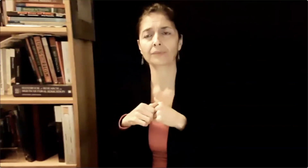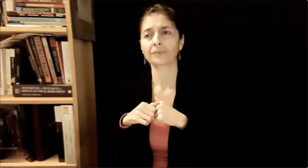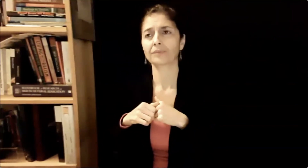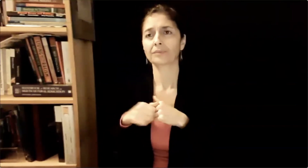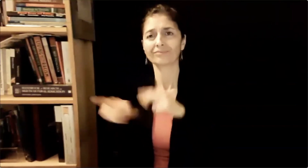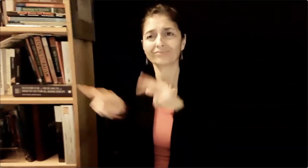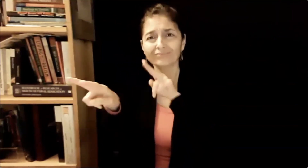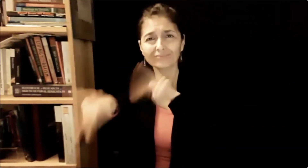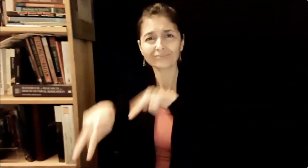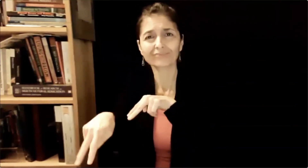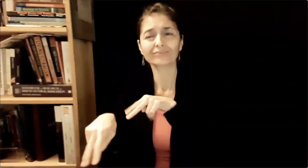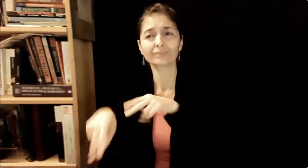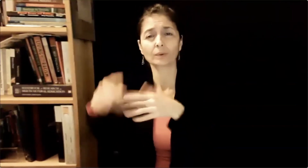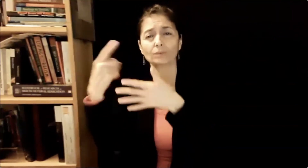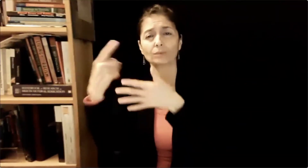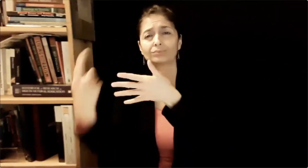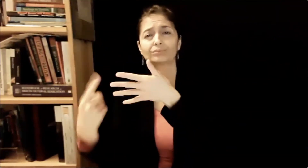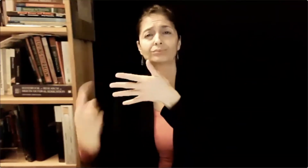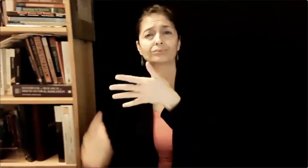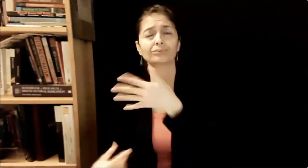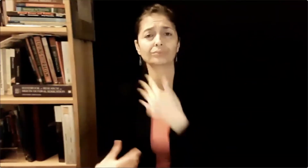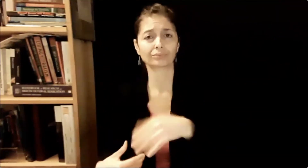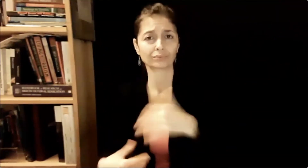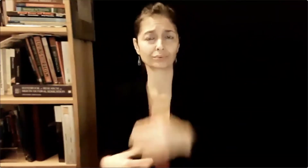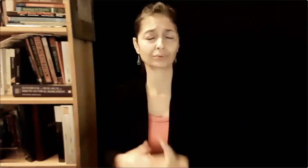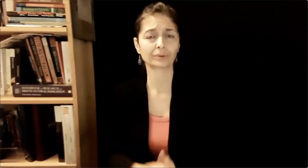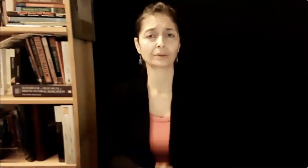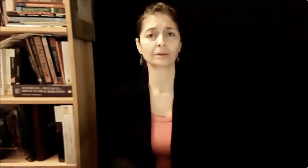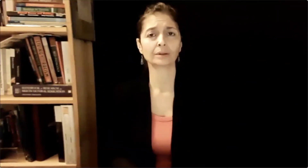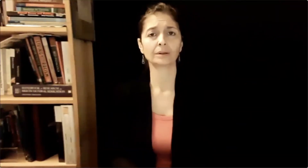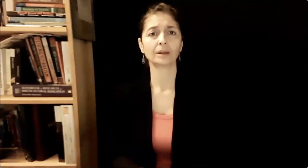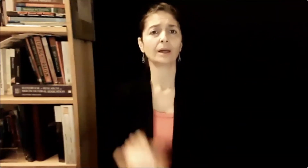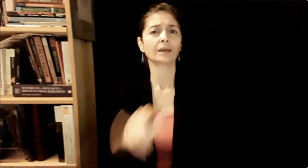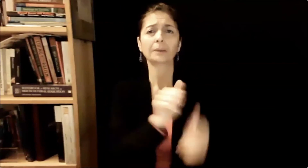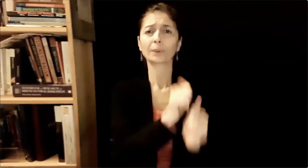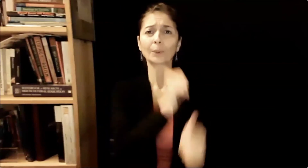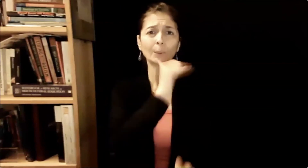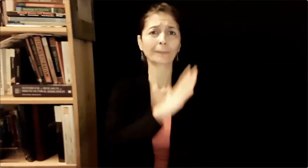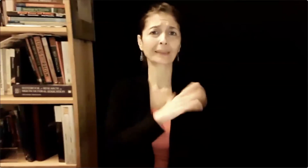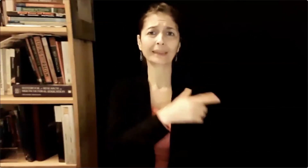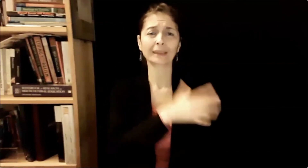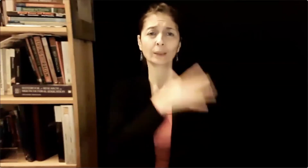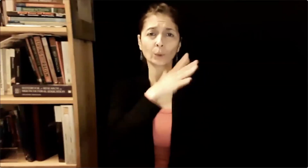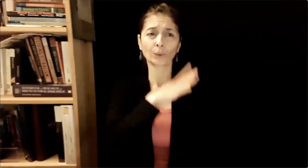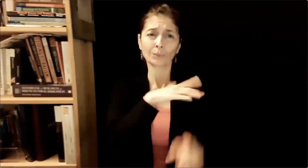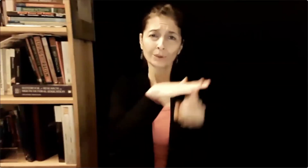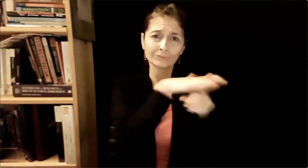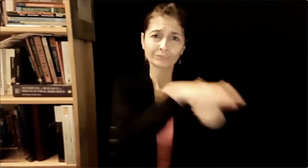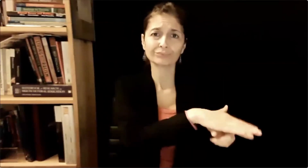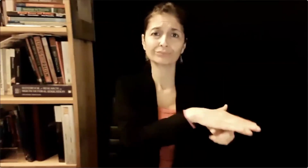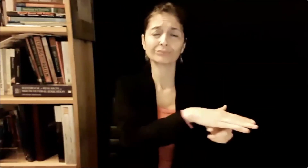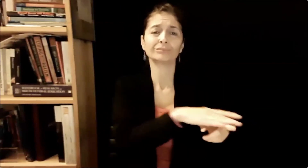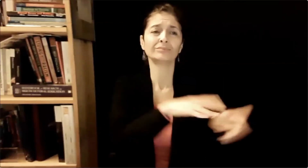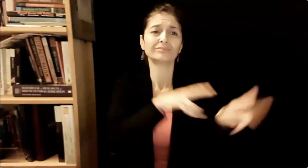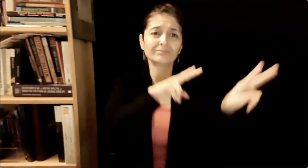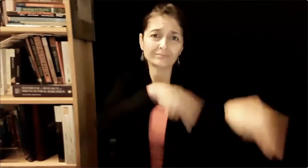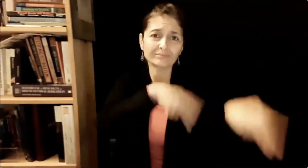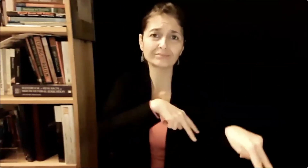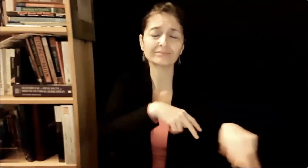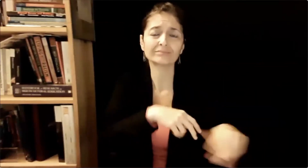life. Deaf people are looked down upon or seen in a host of negative ways. It's similar to how women are often